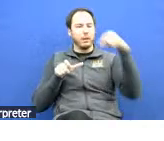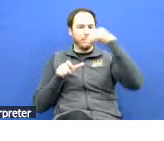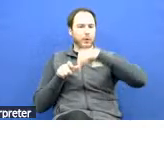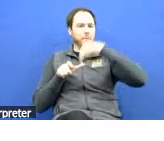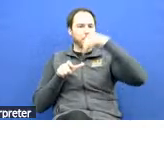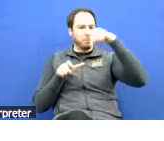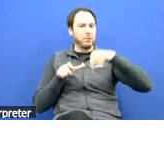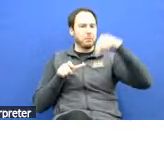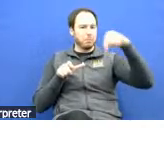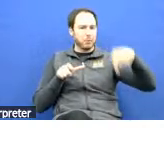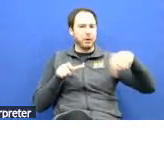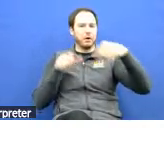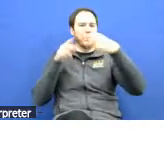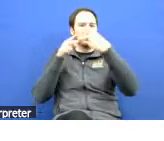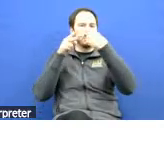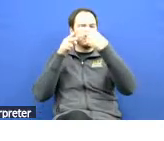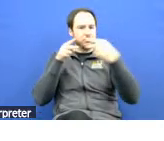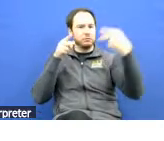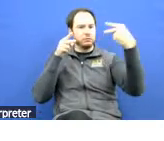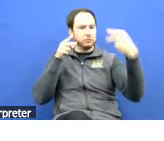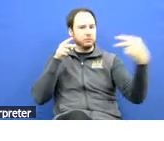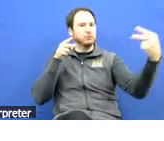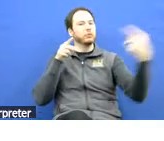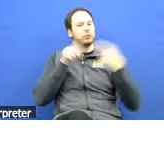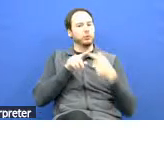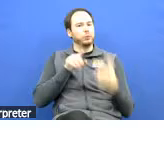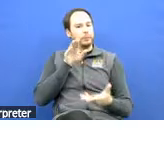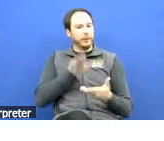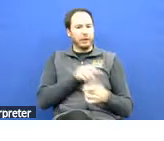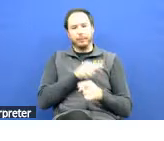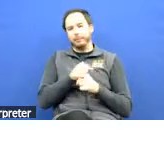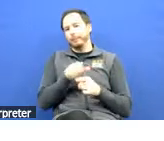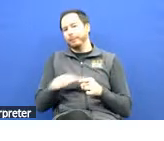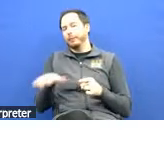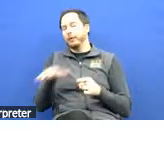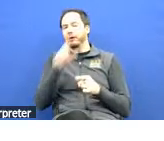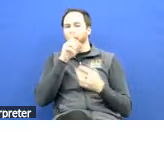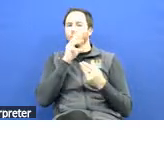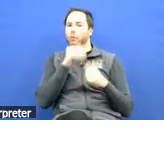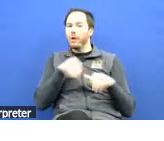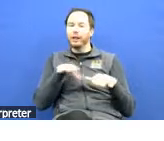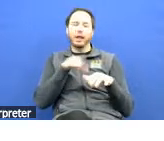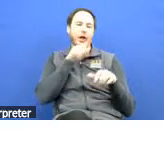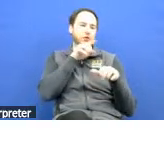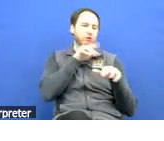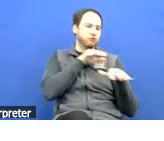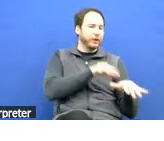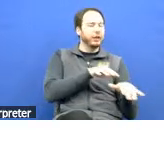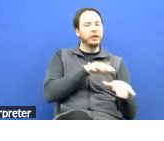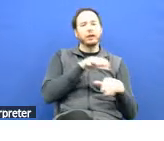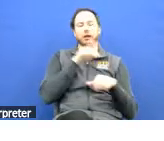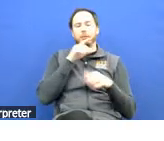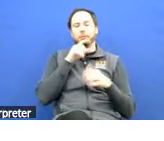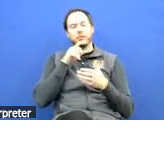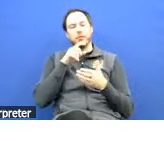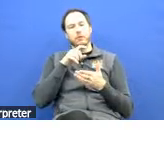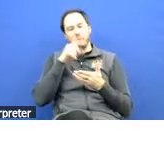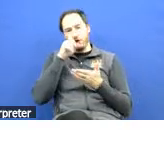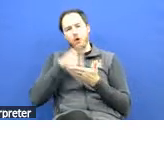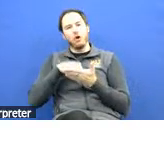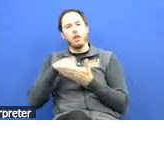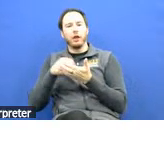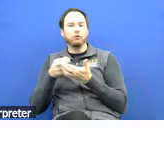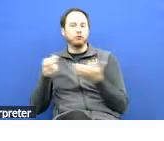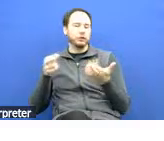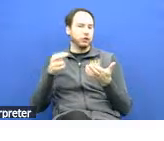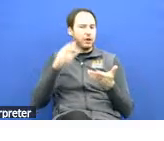the structures, how we're going to minimize impacts to wetlands, streams, archaeological resources, agricultural resources, a number